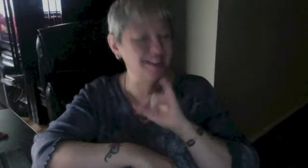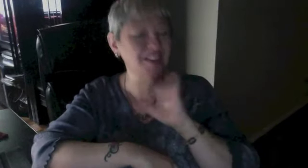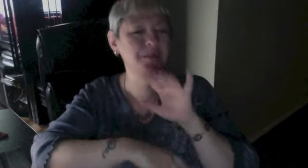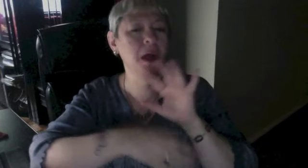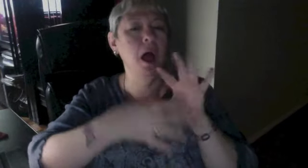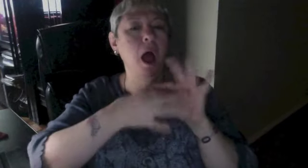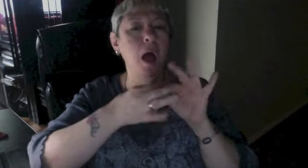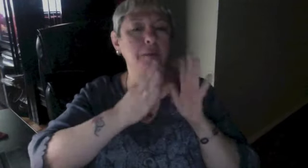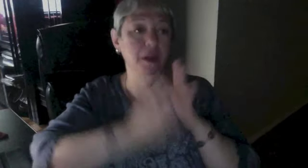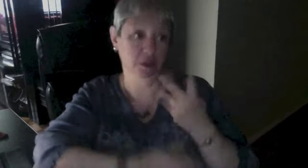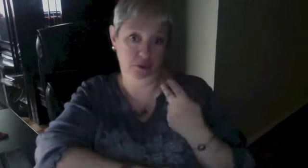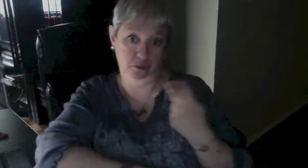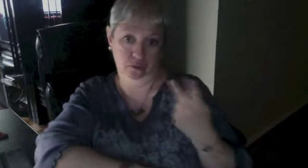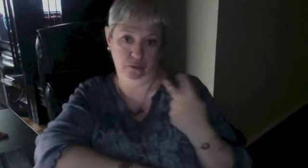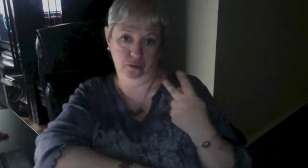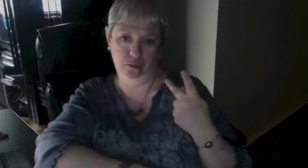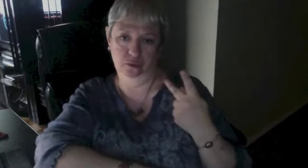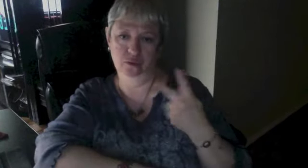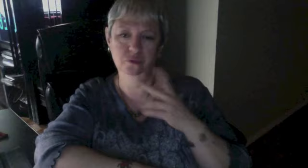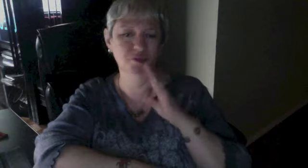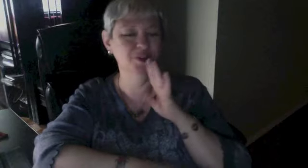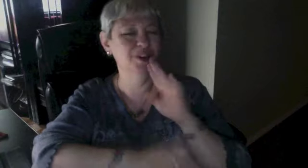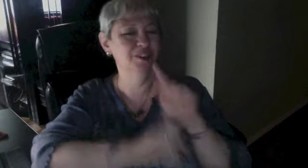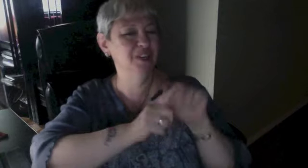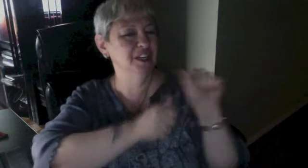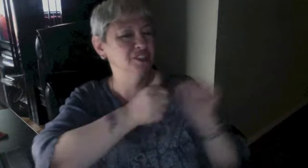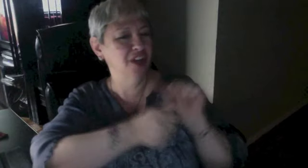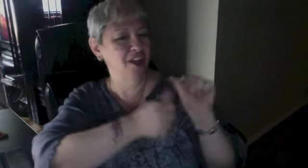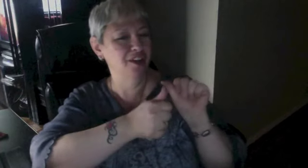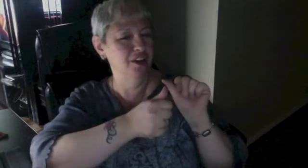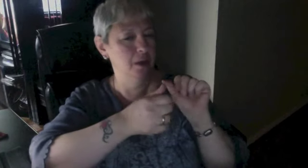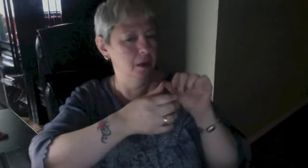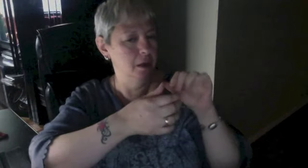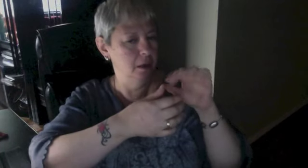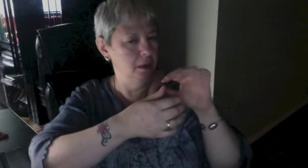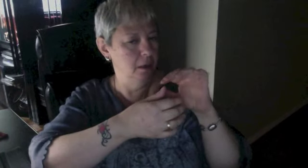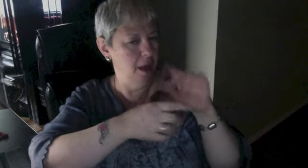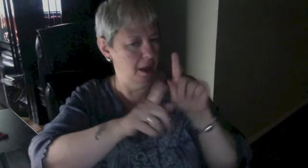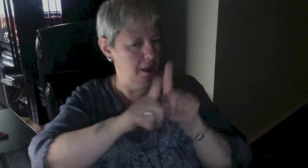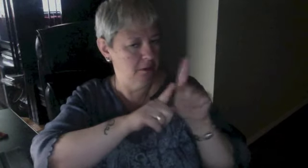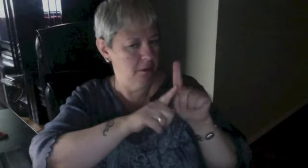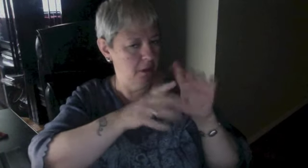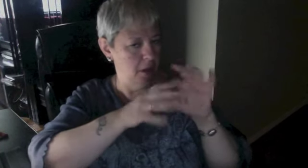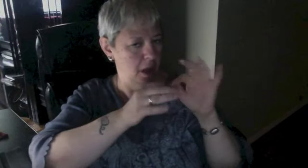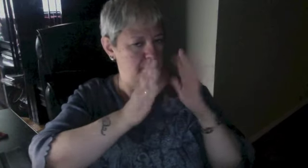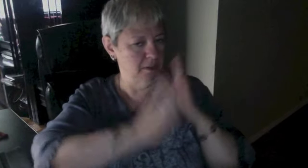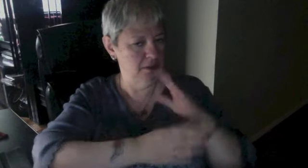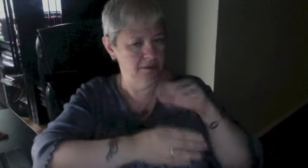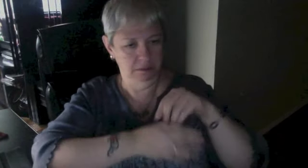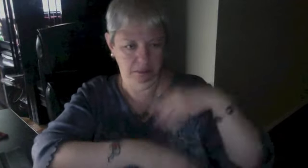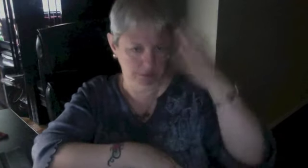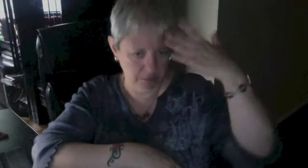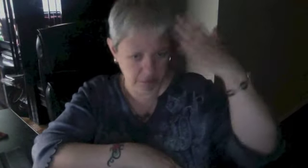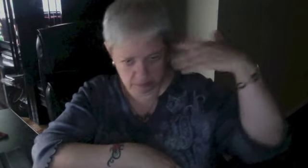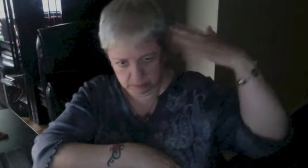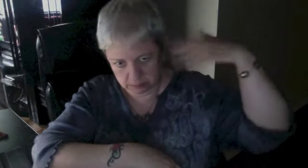on HBO. Get ready. Friday night, Knicks-Celtics Game 3 is on